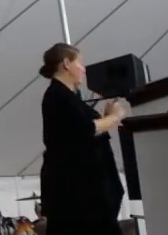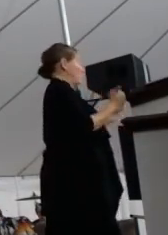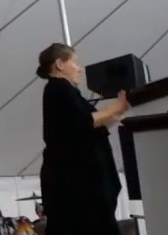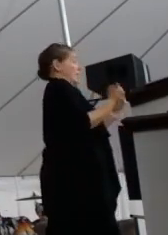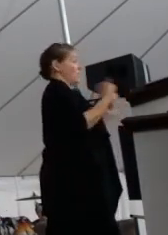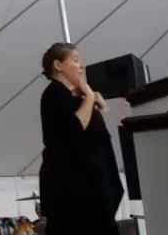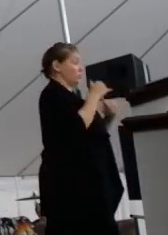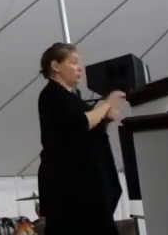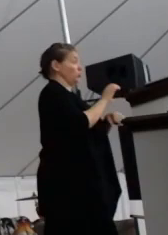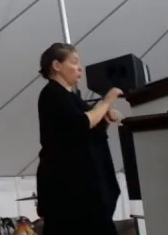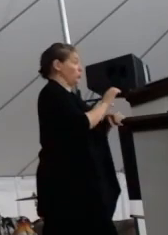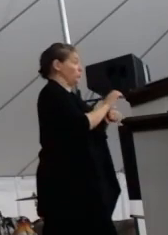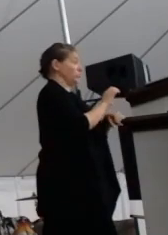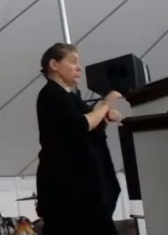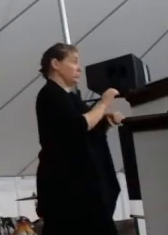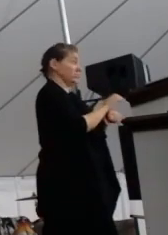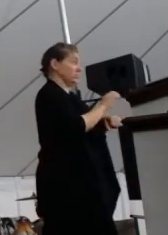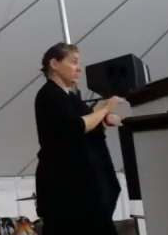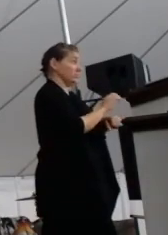now.